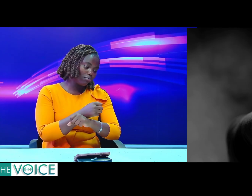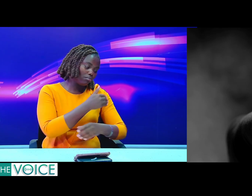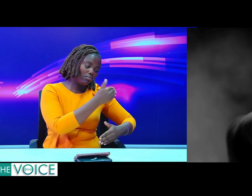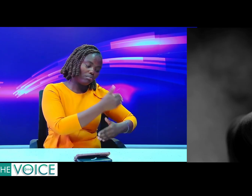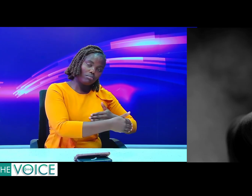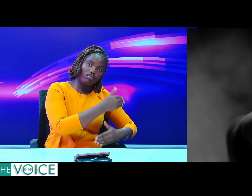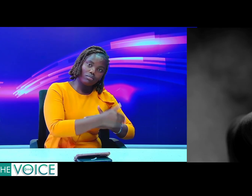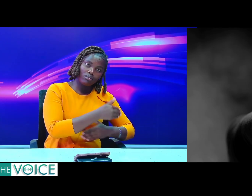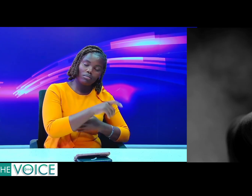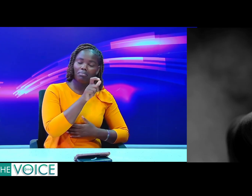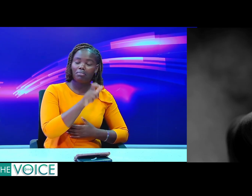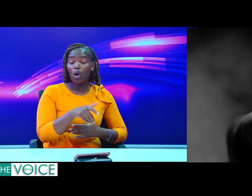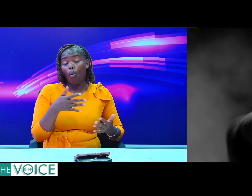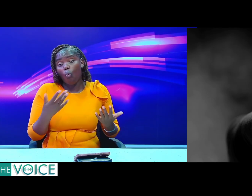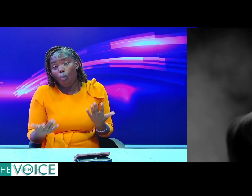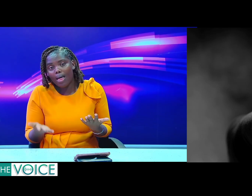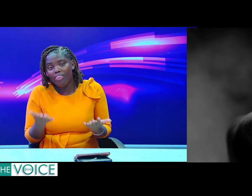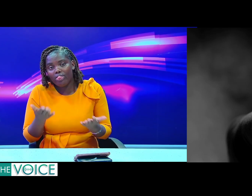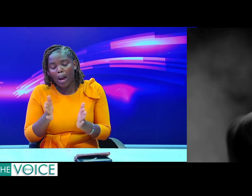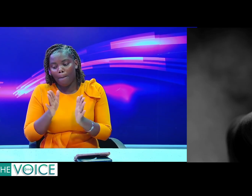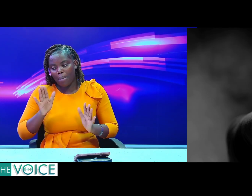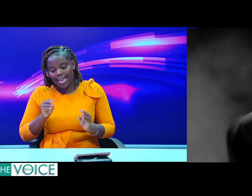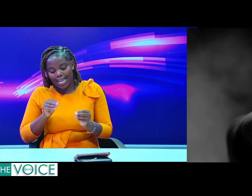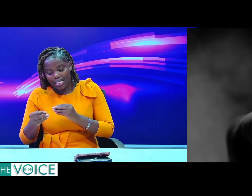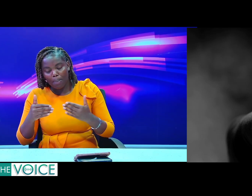safe. Security starts with you,